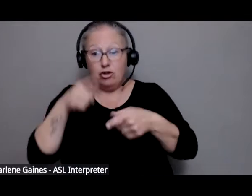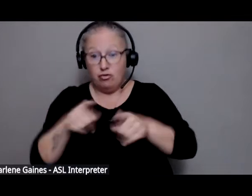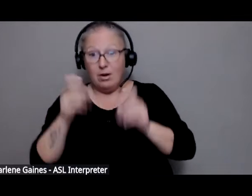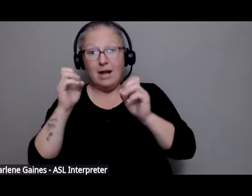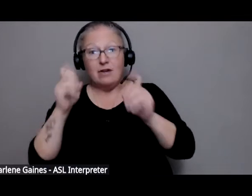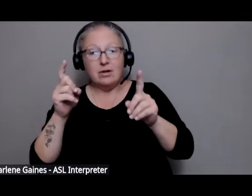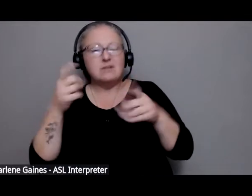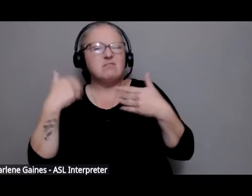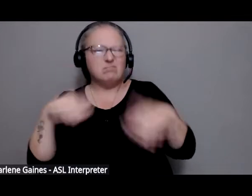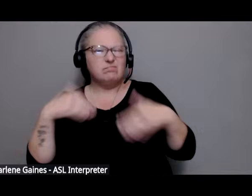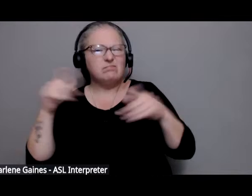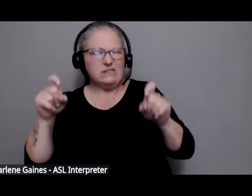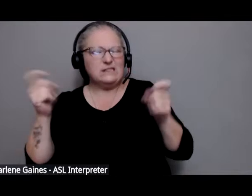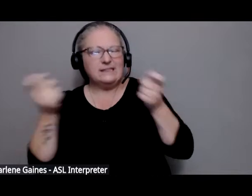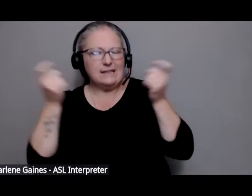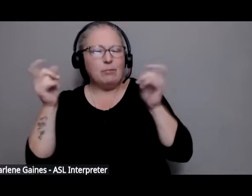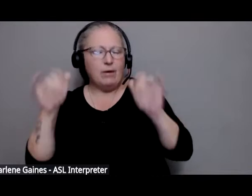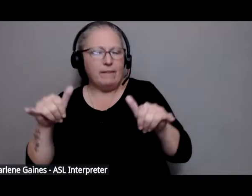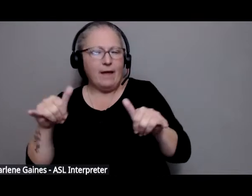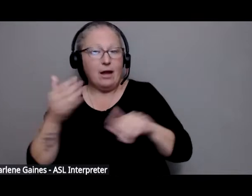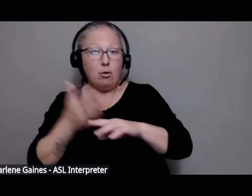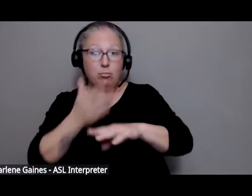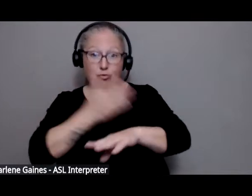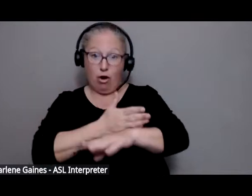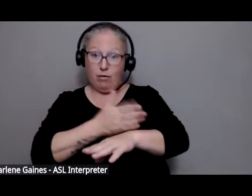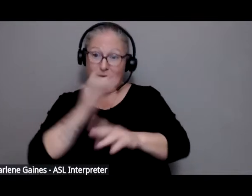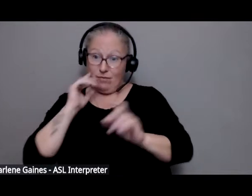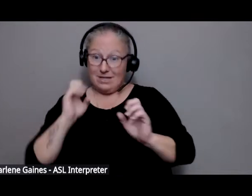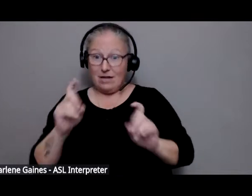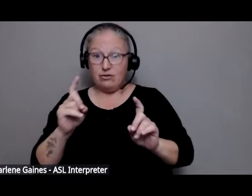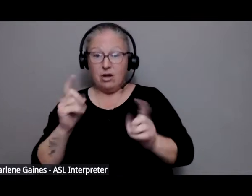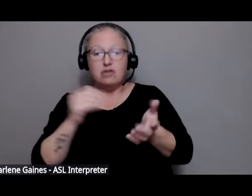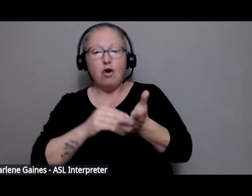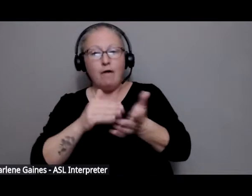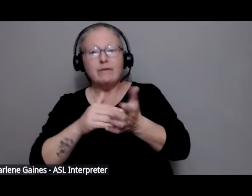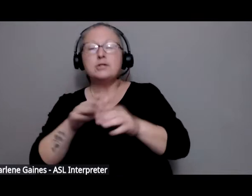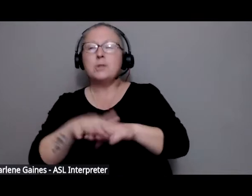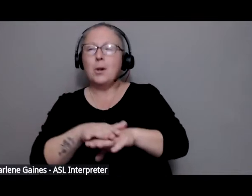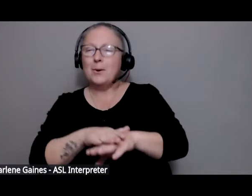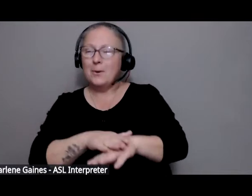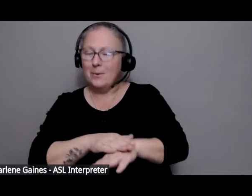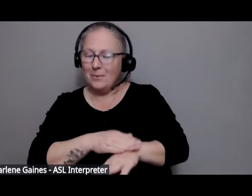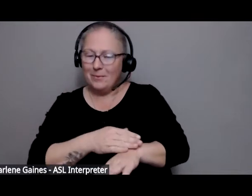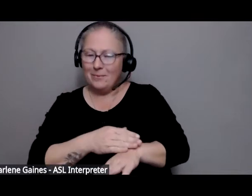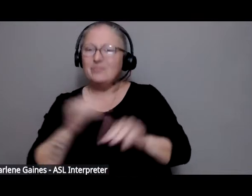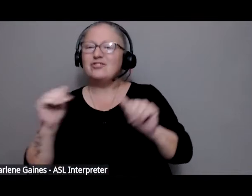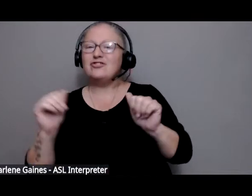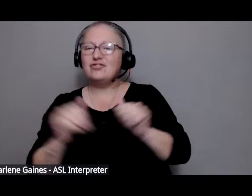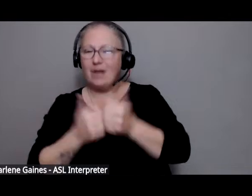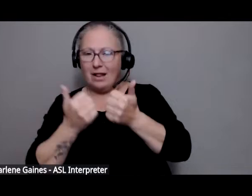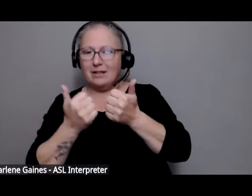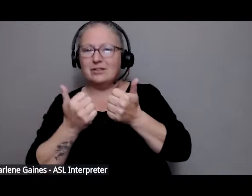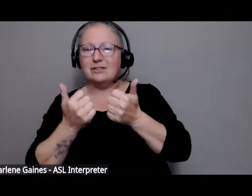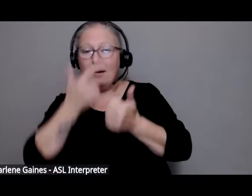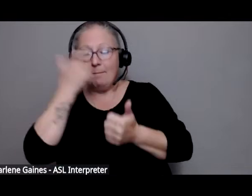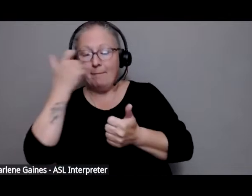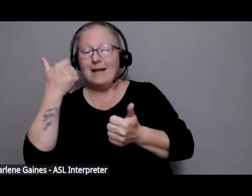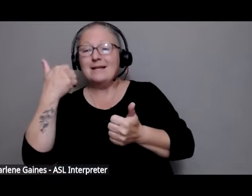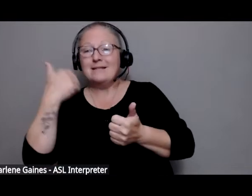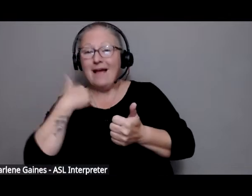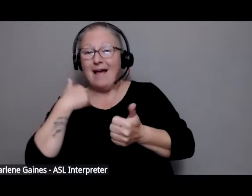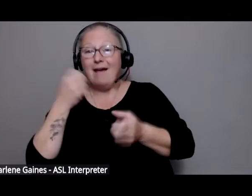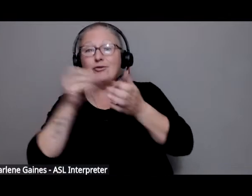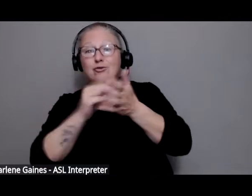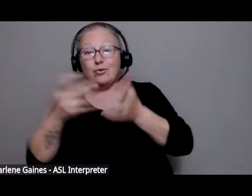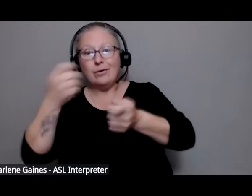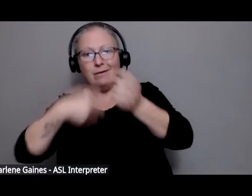absolutely celebrate. Progress in education is often slow, challenging, because we have a turnover of students,